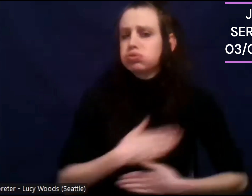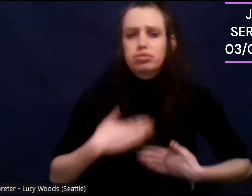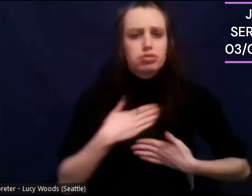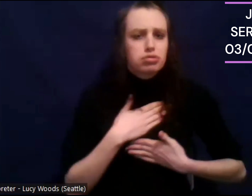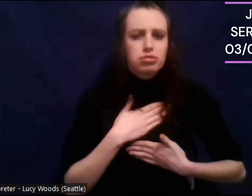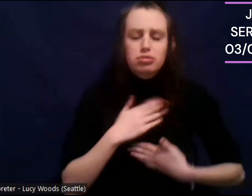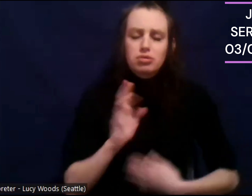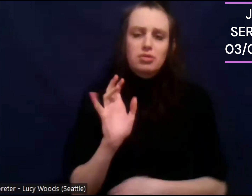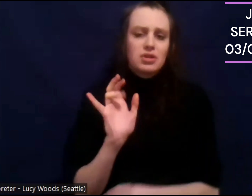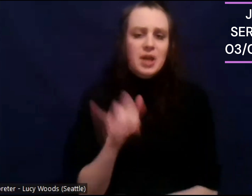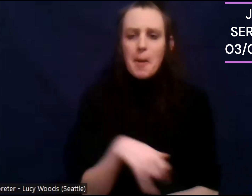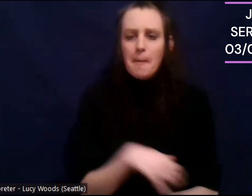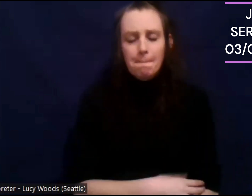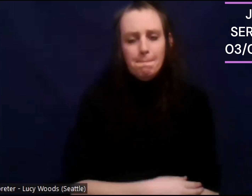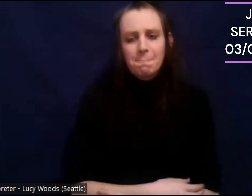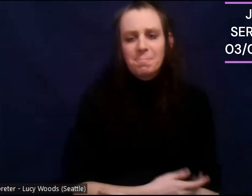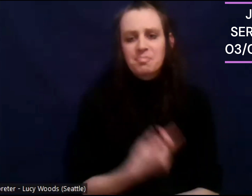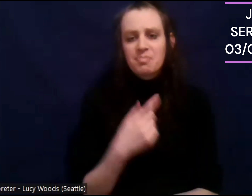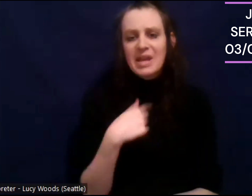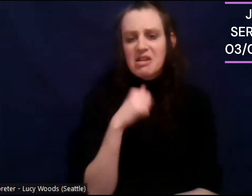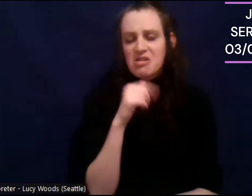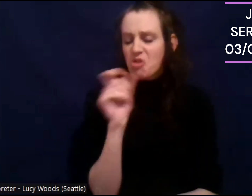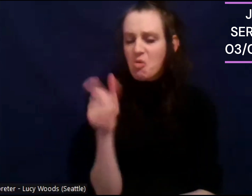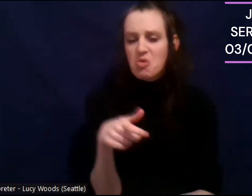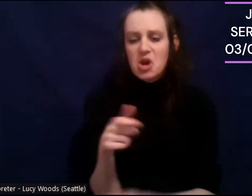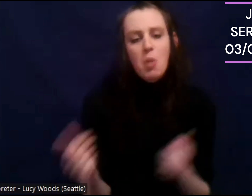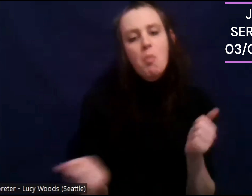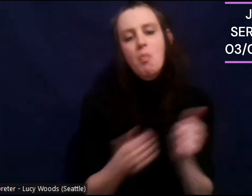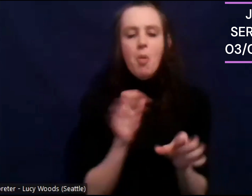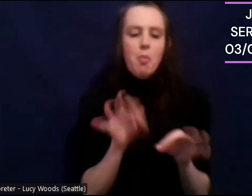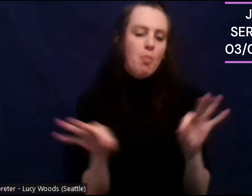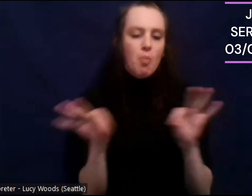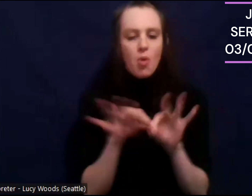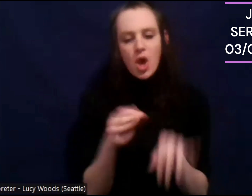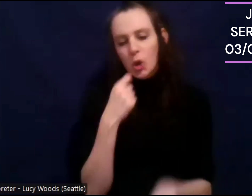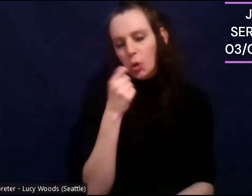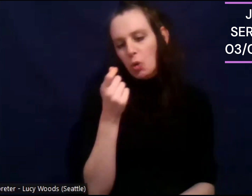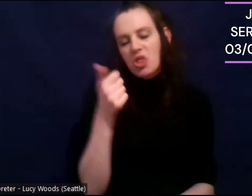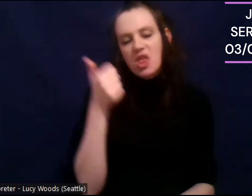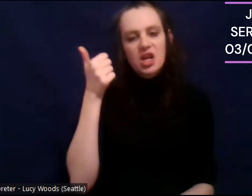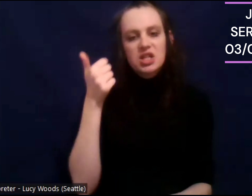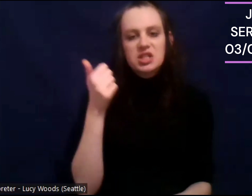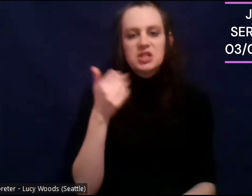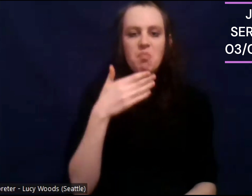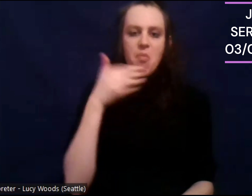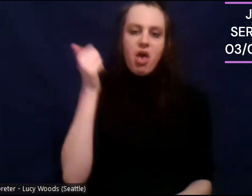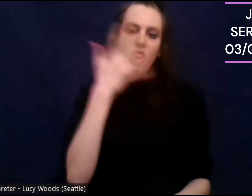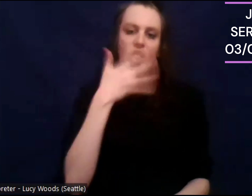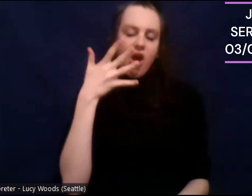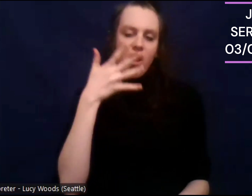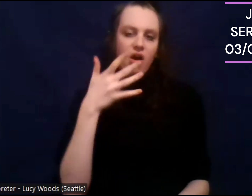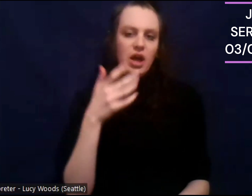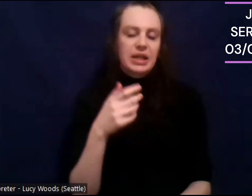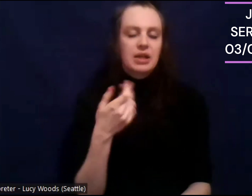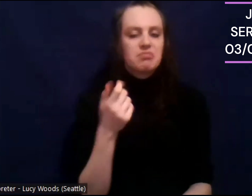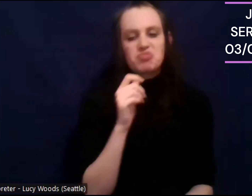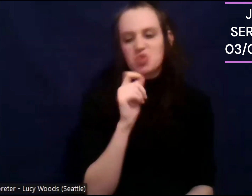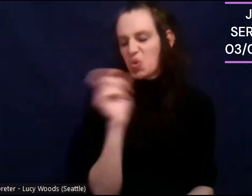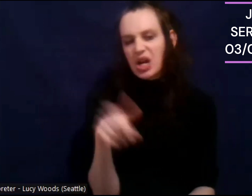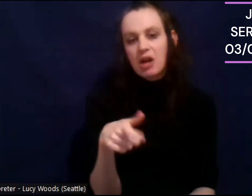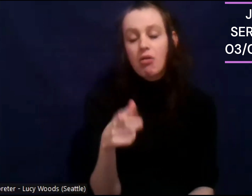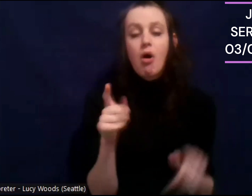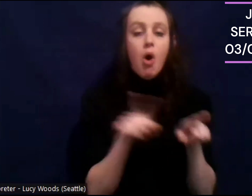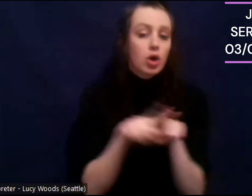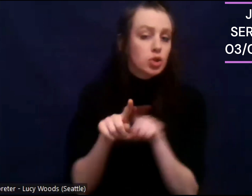be the most important or coolest or best looking person in the room anymore. And I also don't have to be the wallflower that's like hiding out in